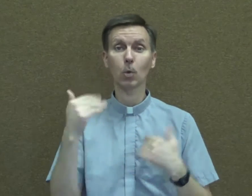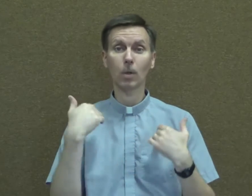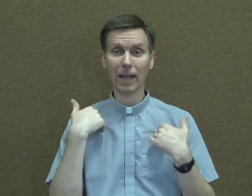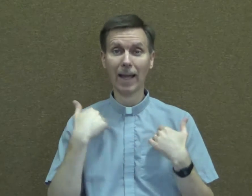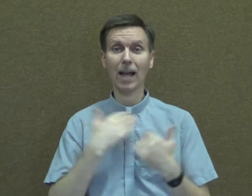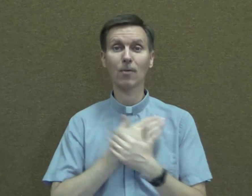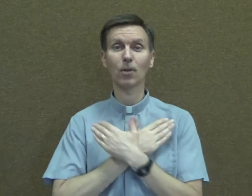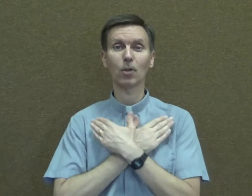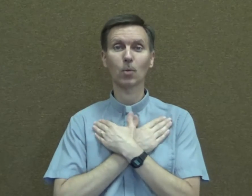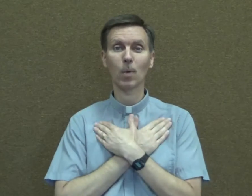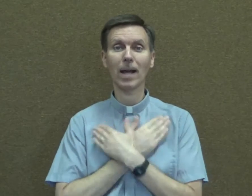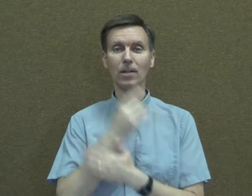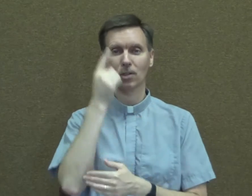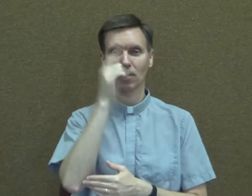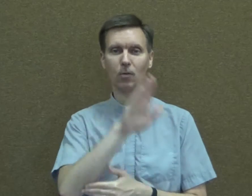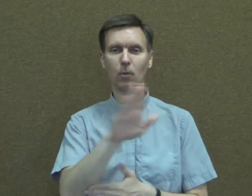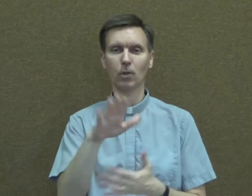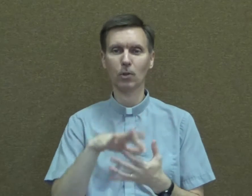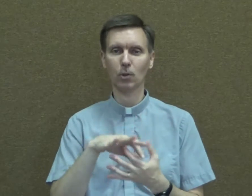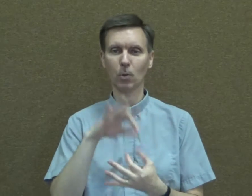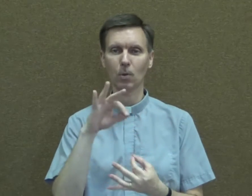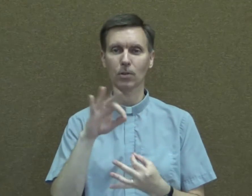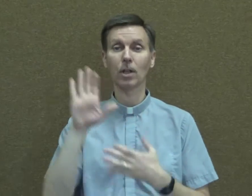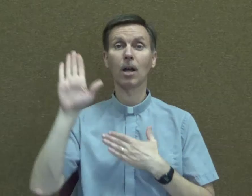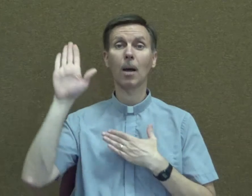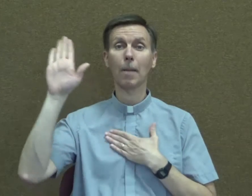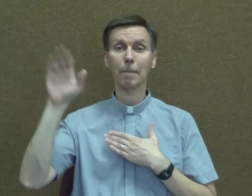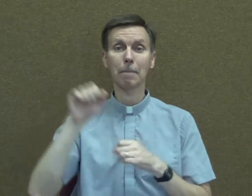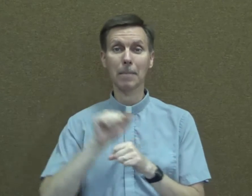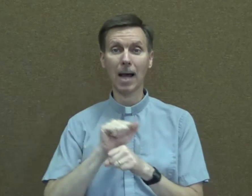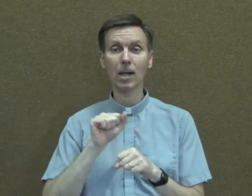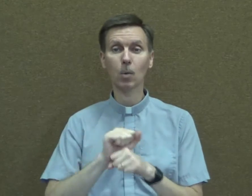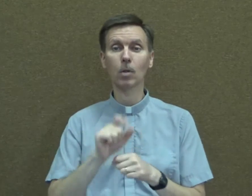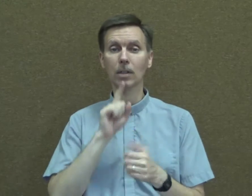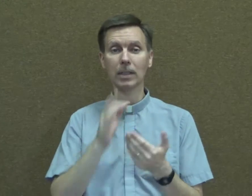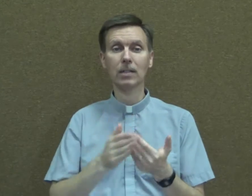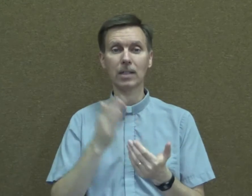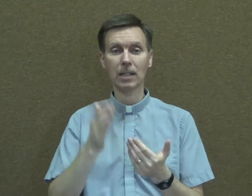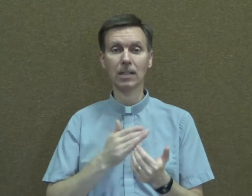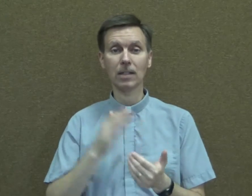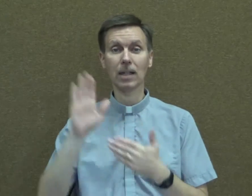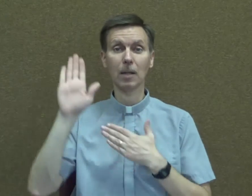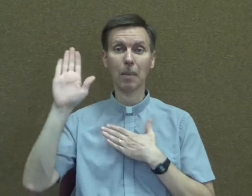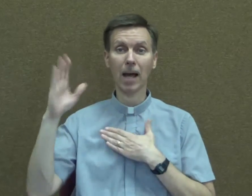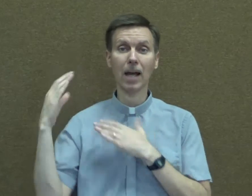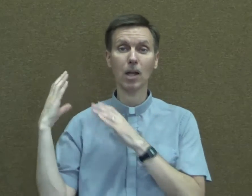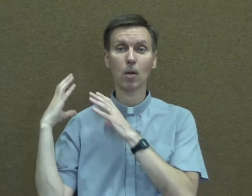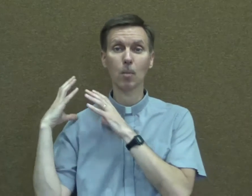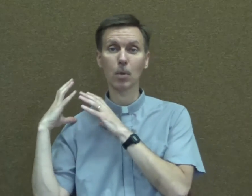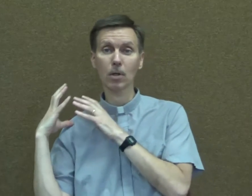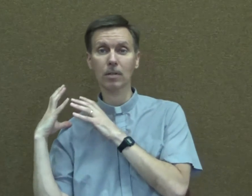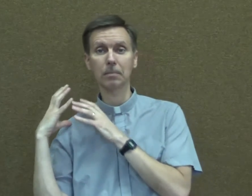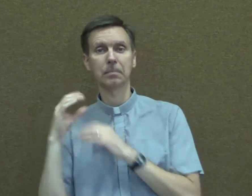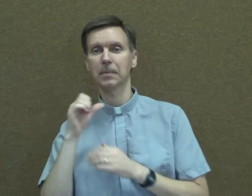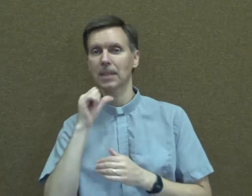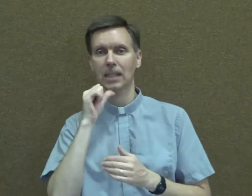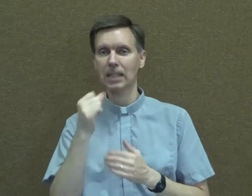will have rest for your souls. My work is easy, and my burden is